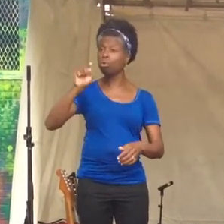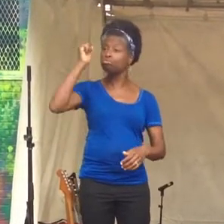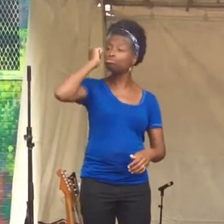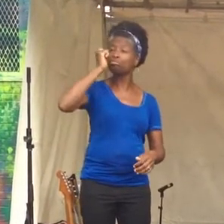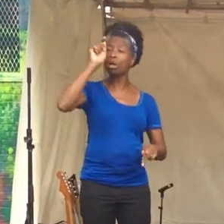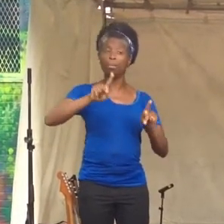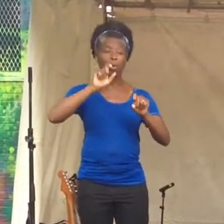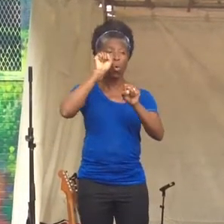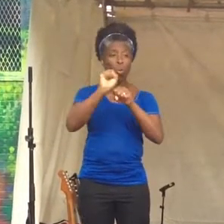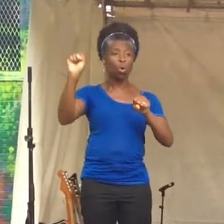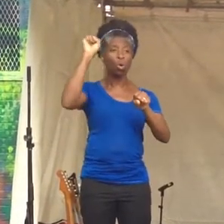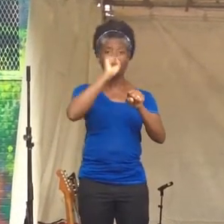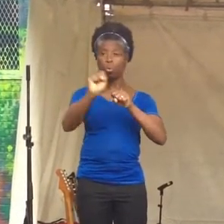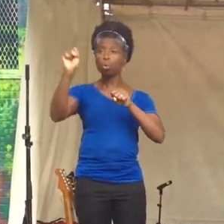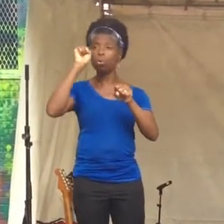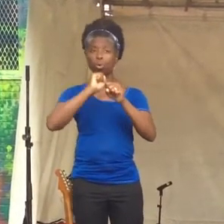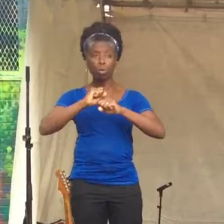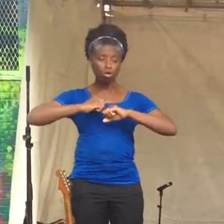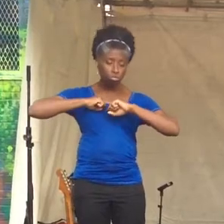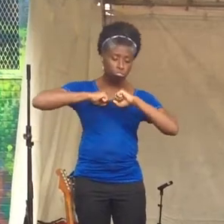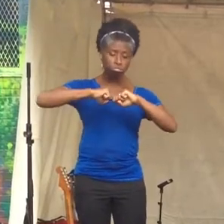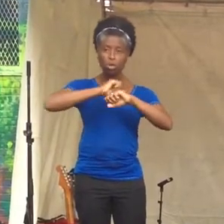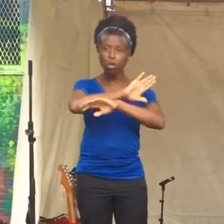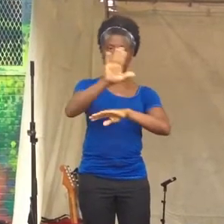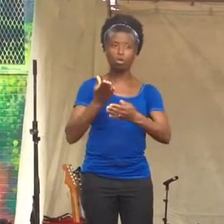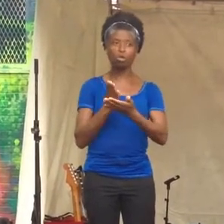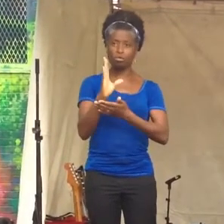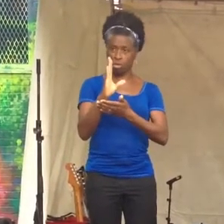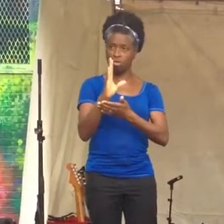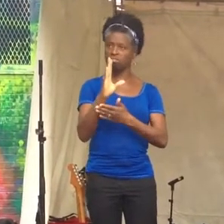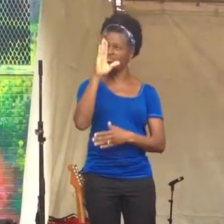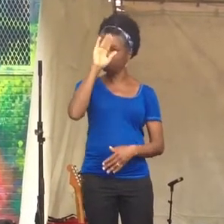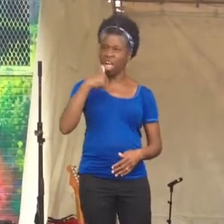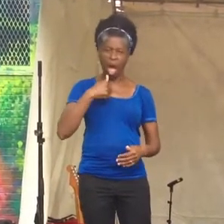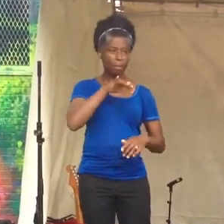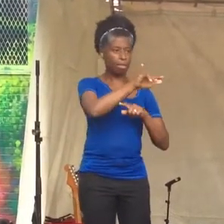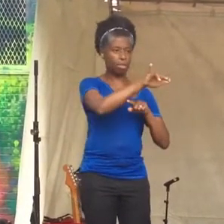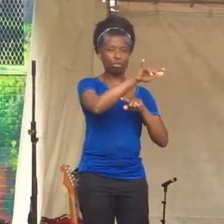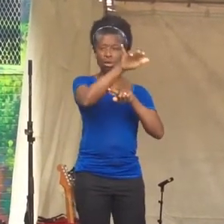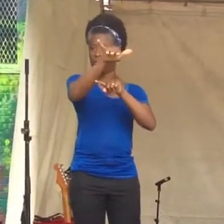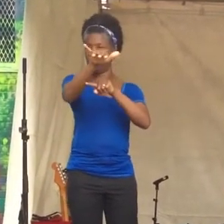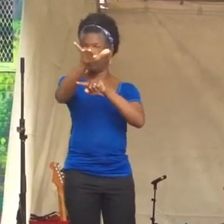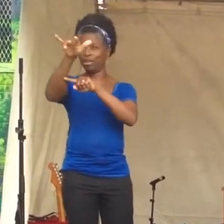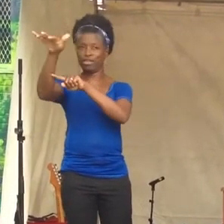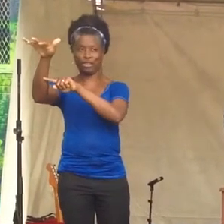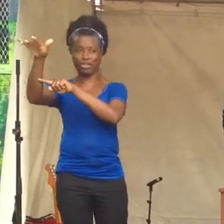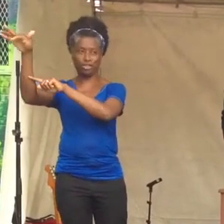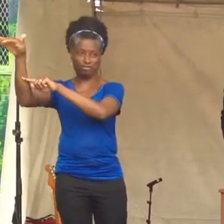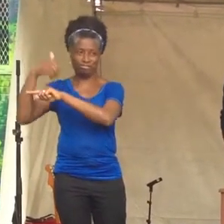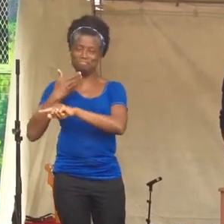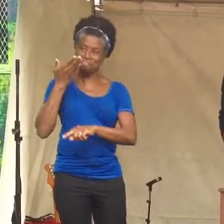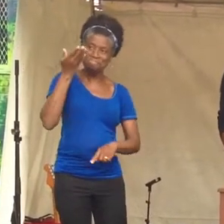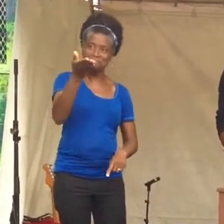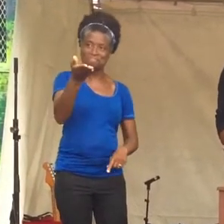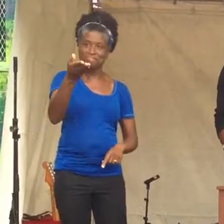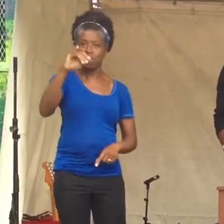defend their rights. That's where you'll find Joe